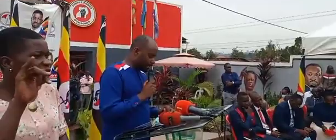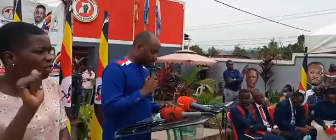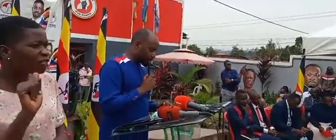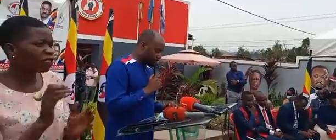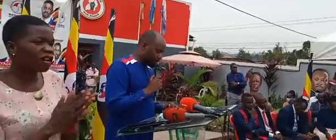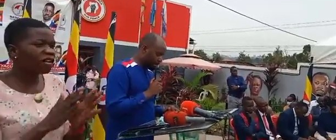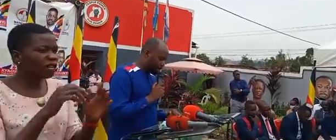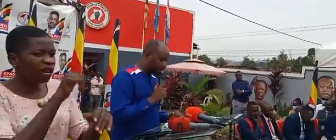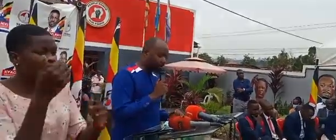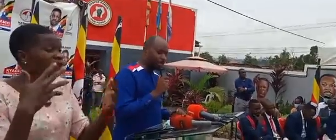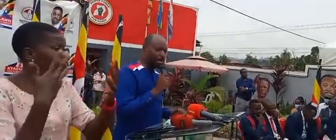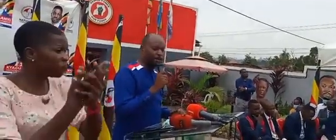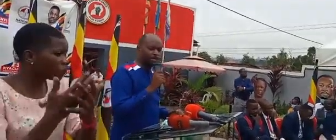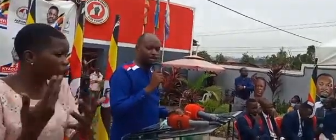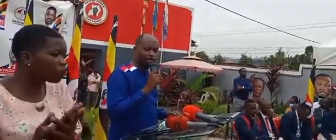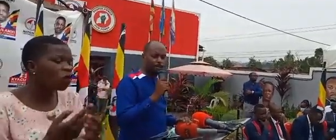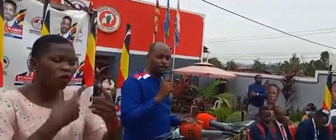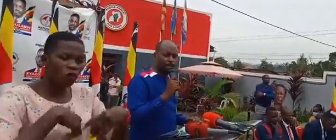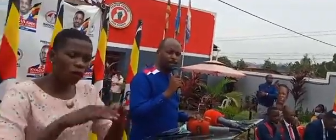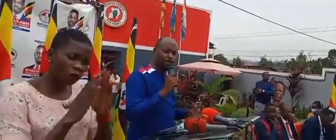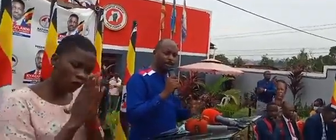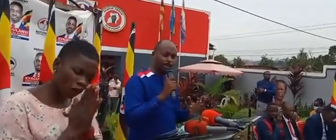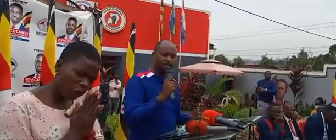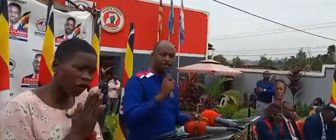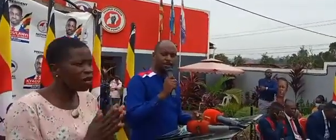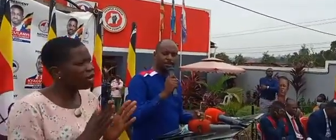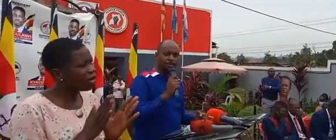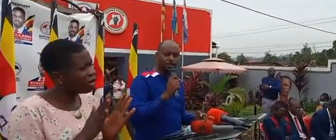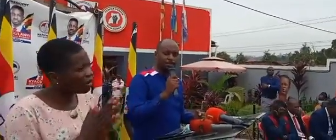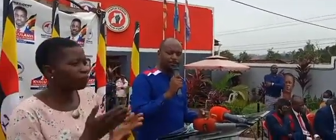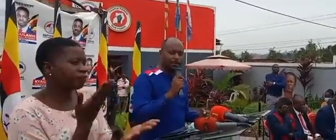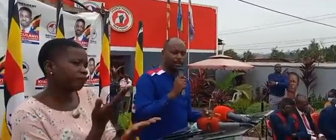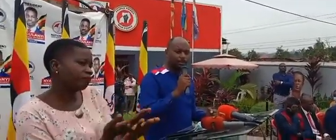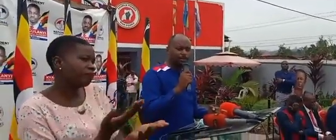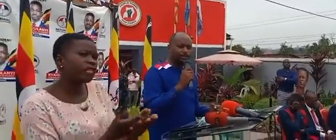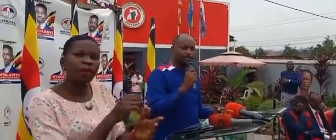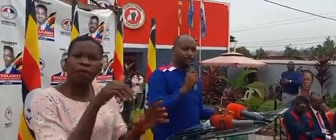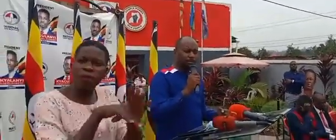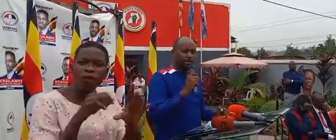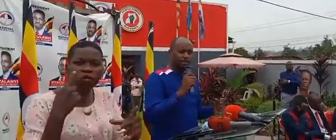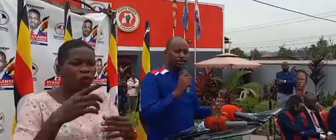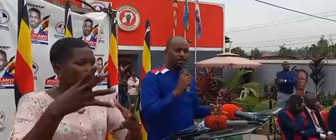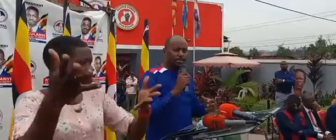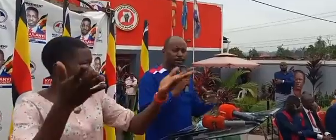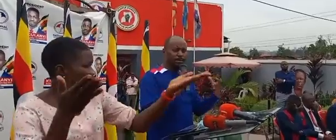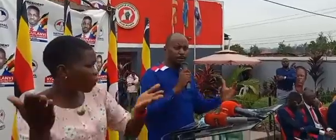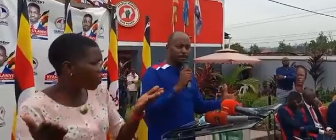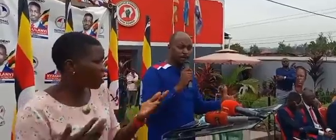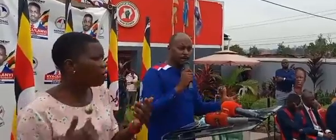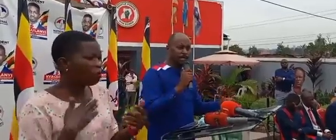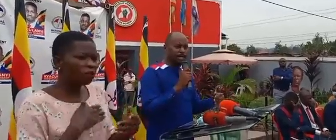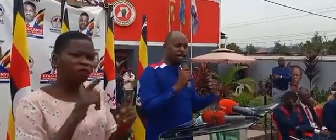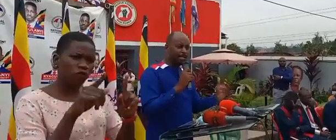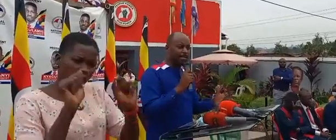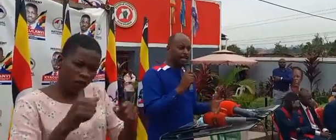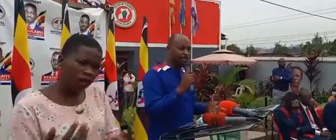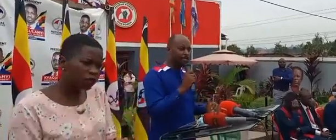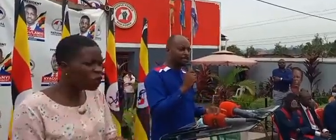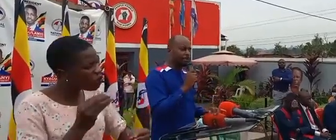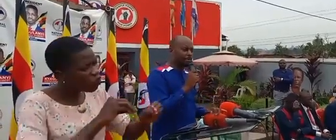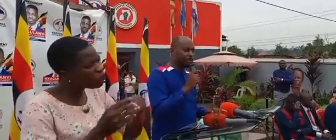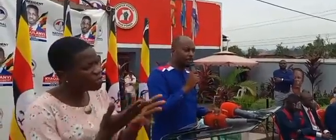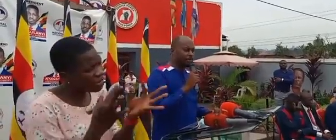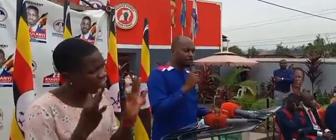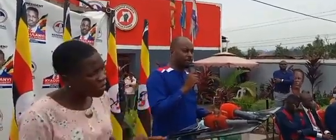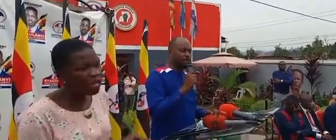Era tusaba abantu bonna abasobola okwenyigiramu muveeyo muleete ebintu ebikozesebwa awaka n'ebirala bwe